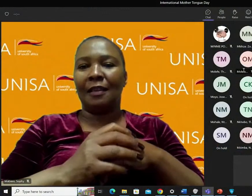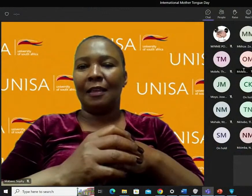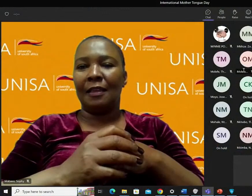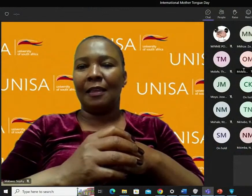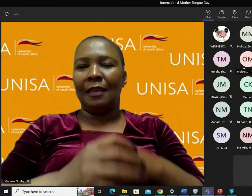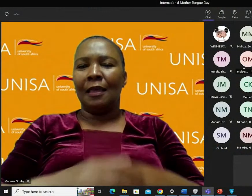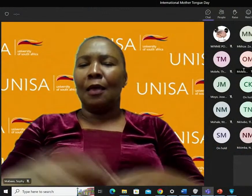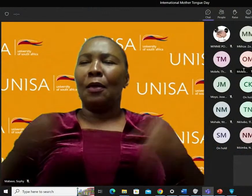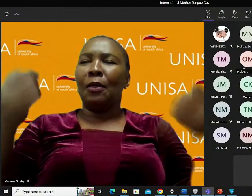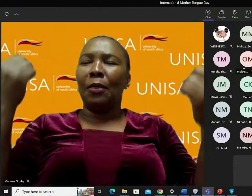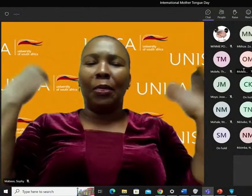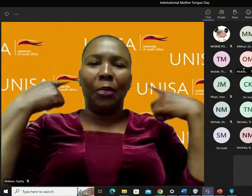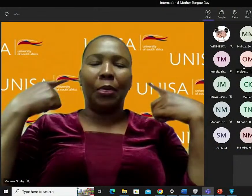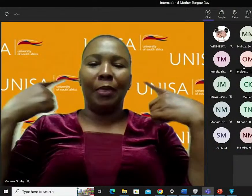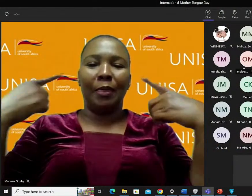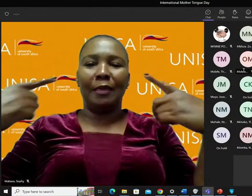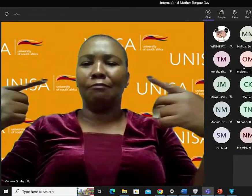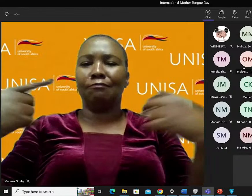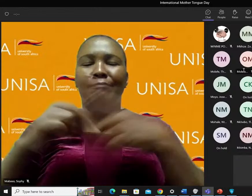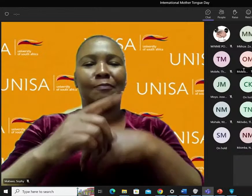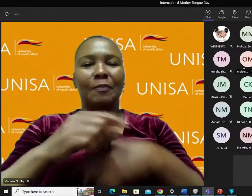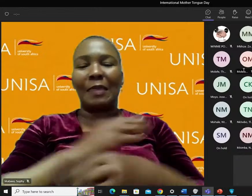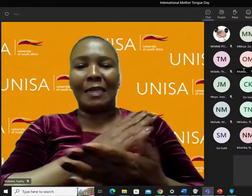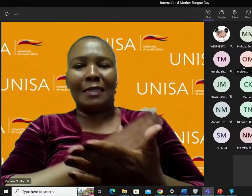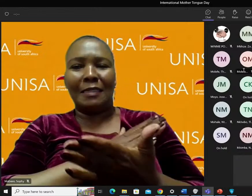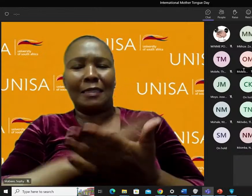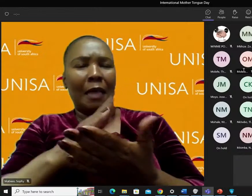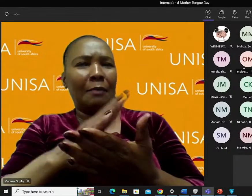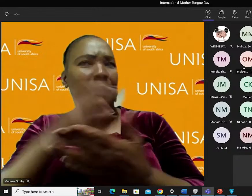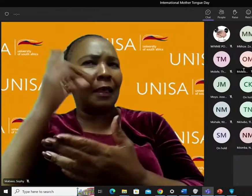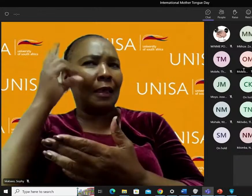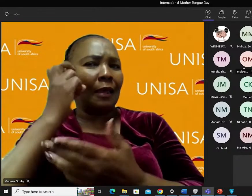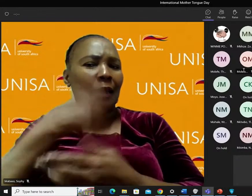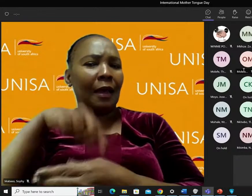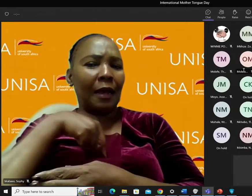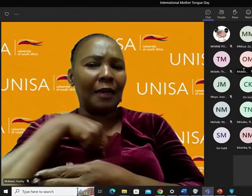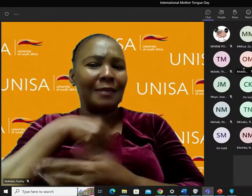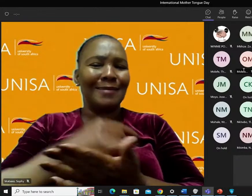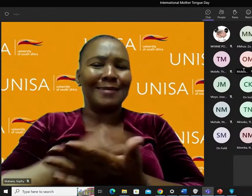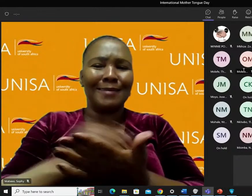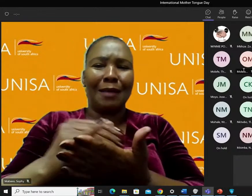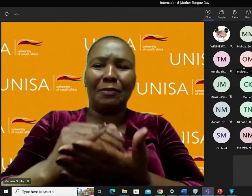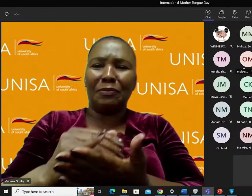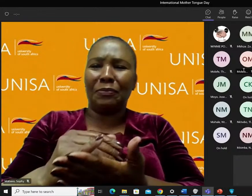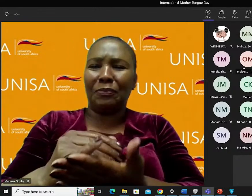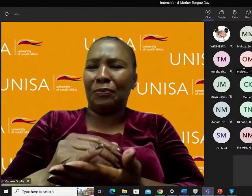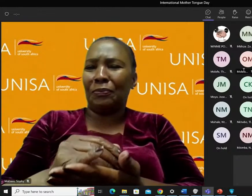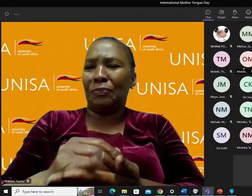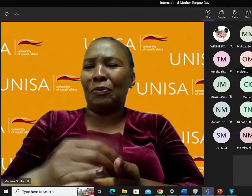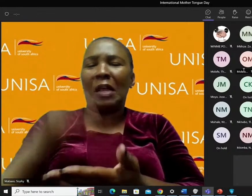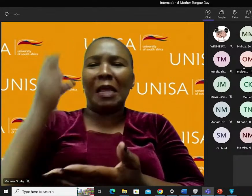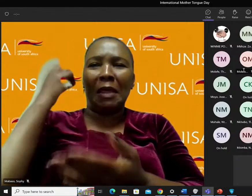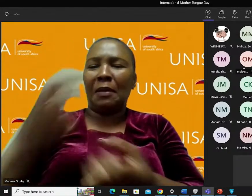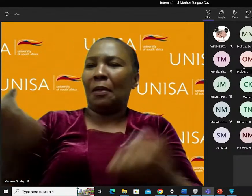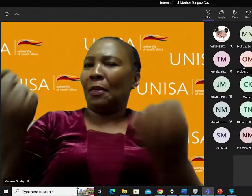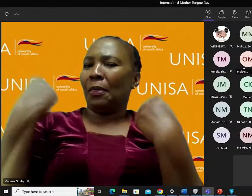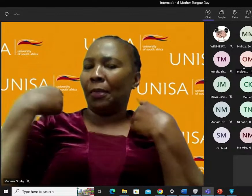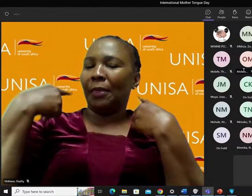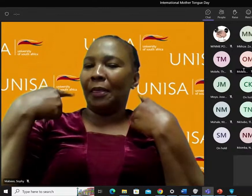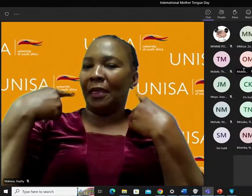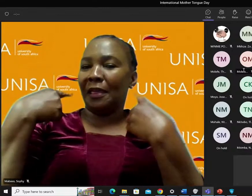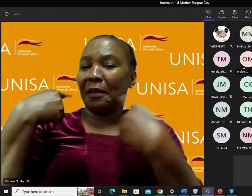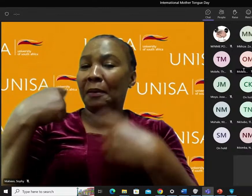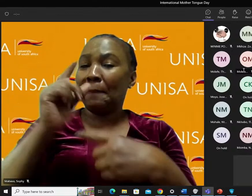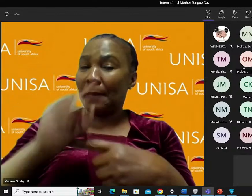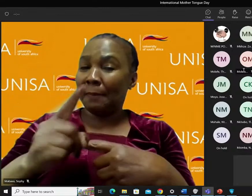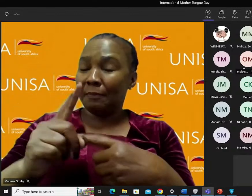kwešišane. Hey, ba bang ba rekwa ba re kwešiši mara re a